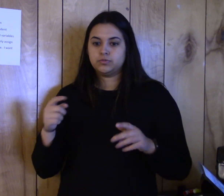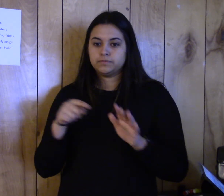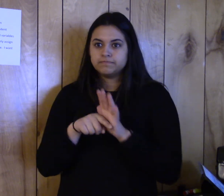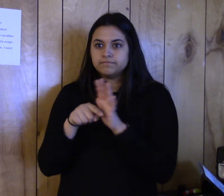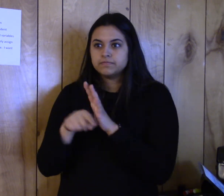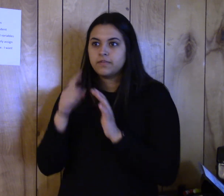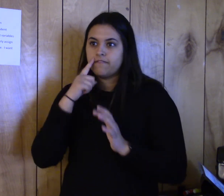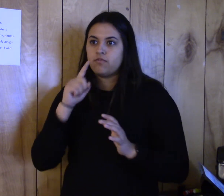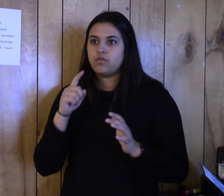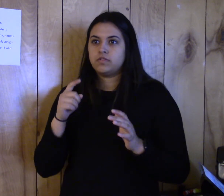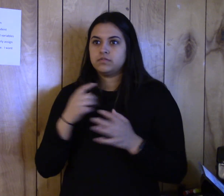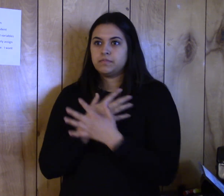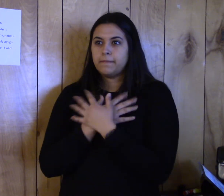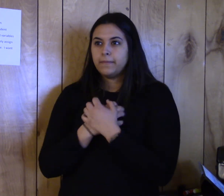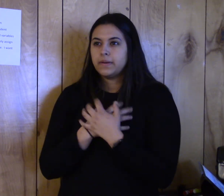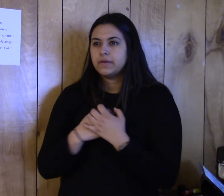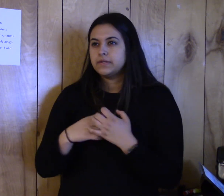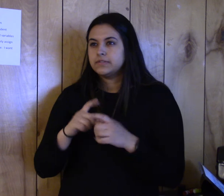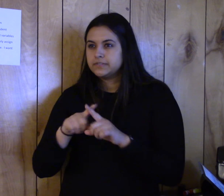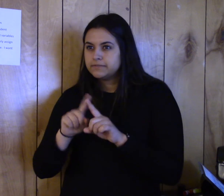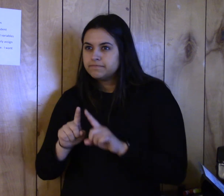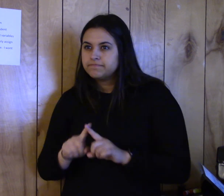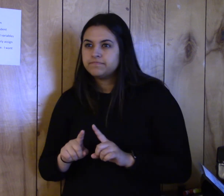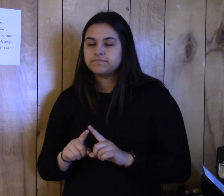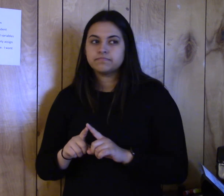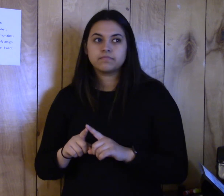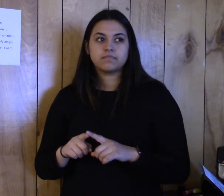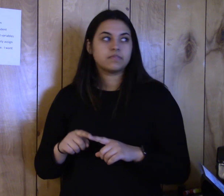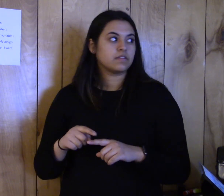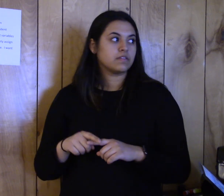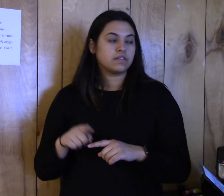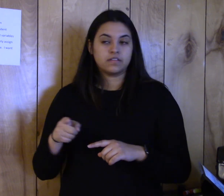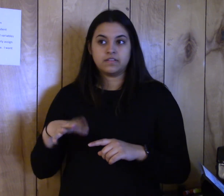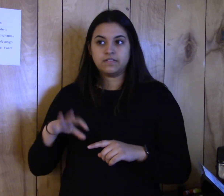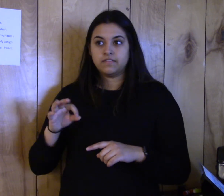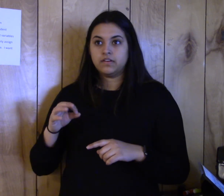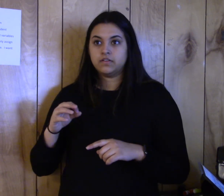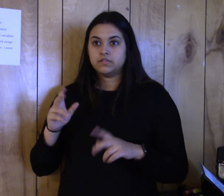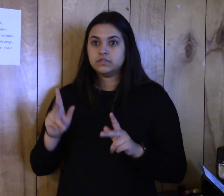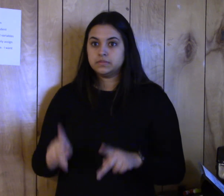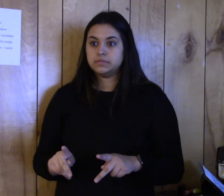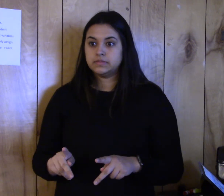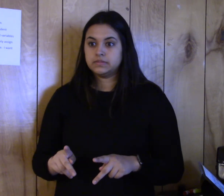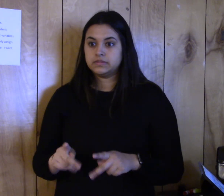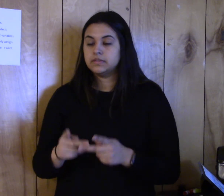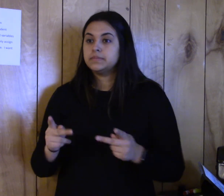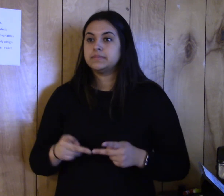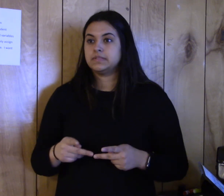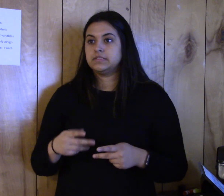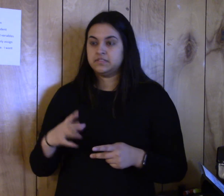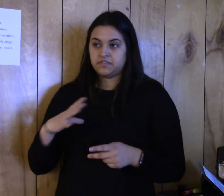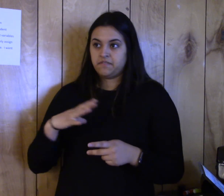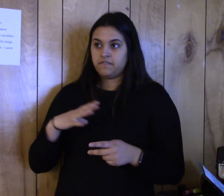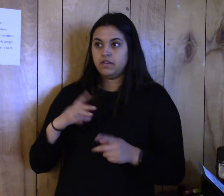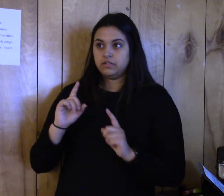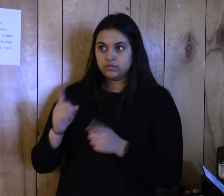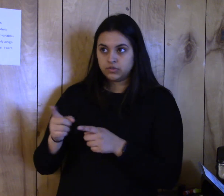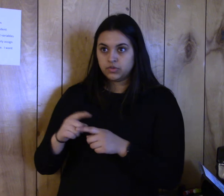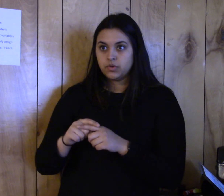like to hunt, but they found a place where, yeah, that's okay, because these are dangerous animals and nobody's likely to complain that you've shot yet another